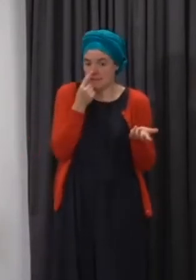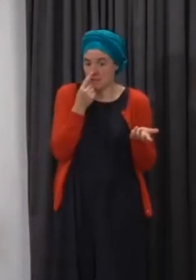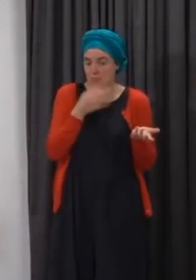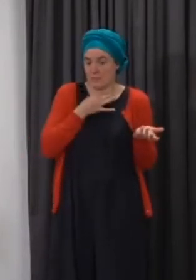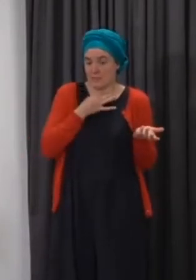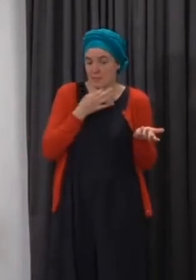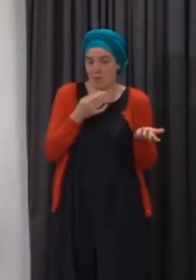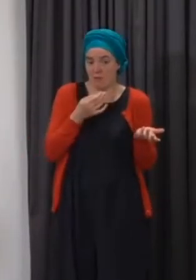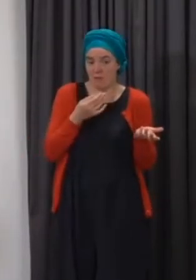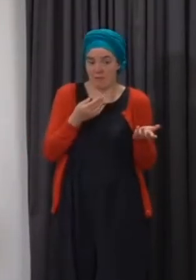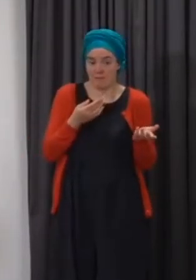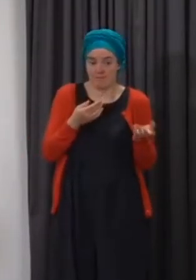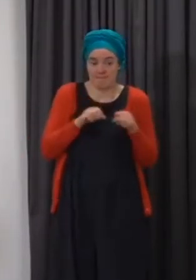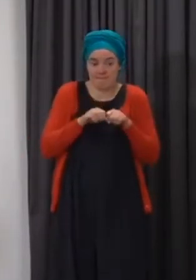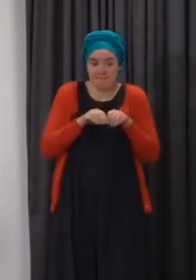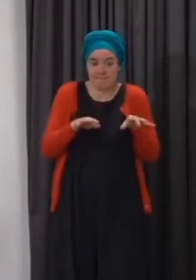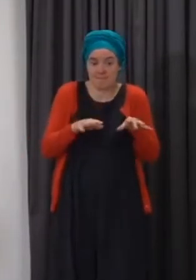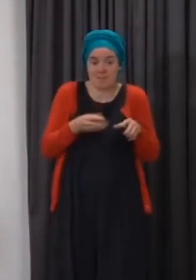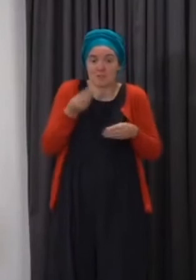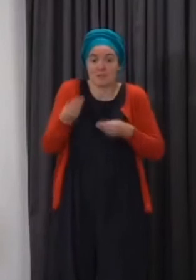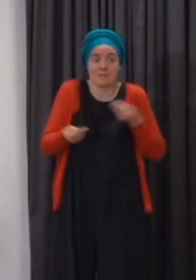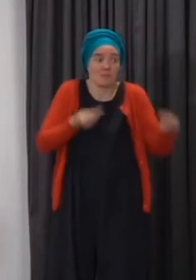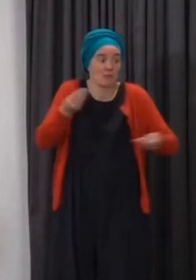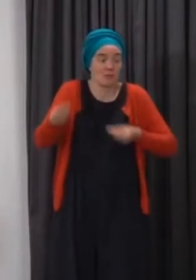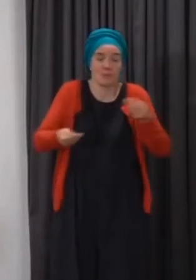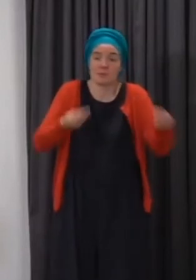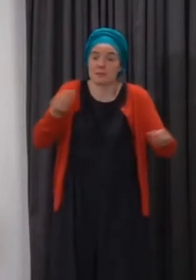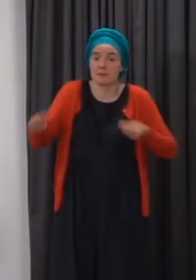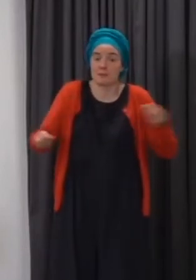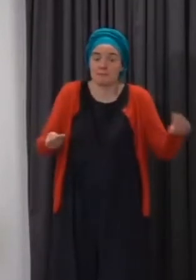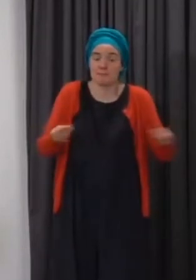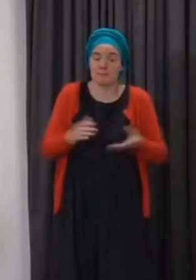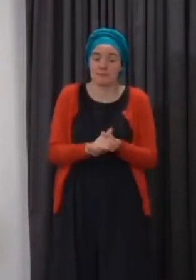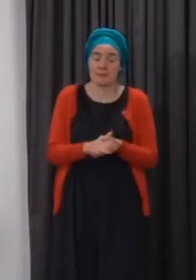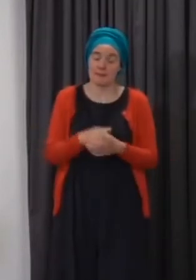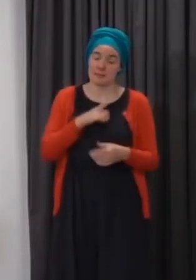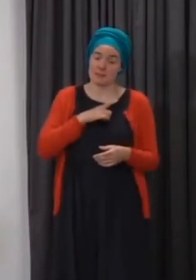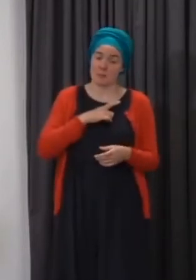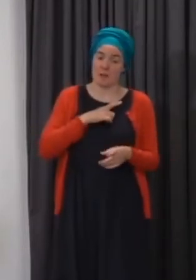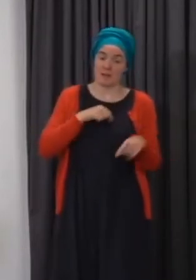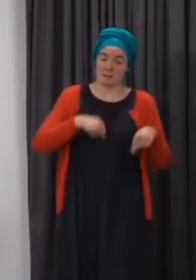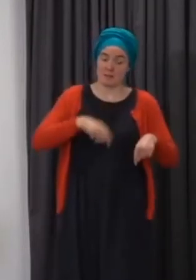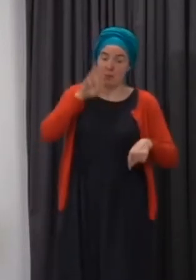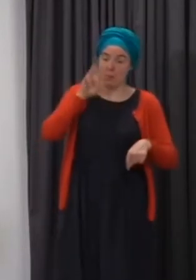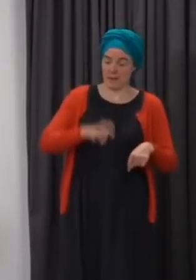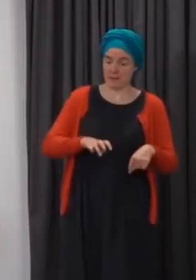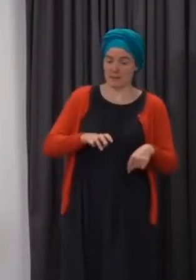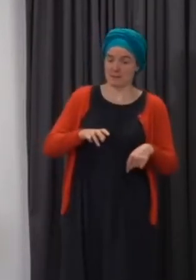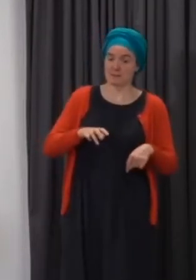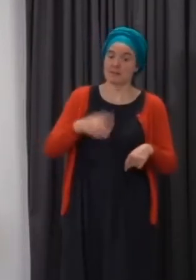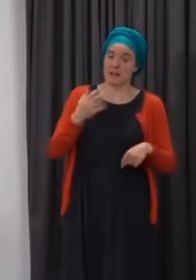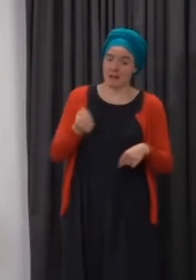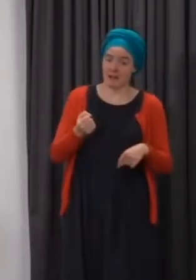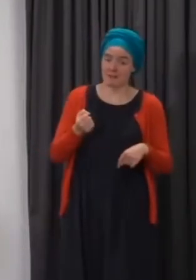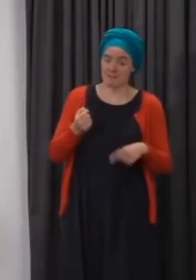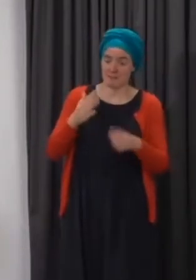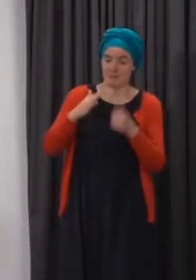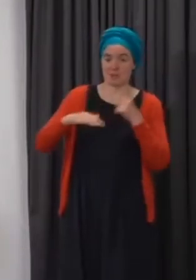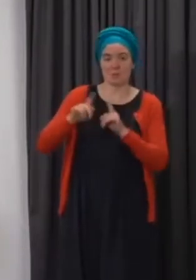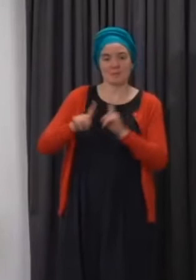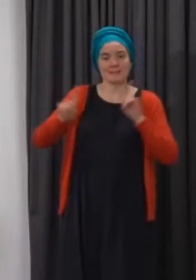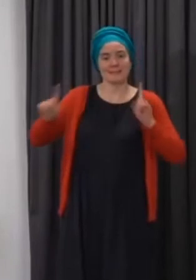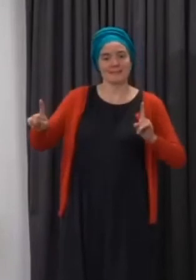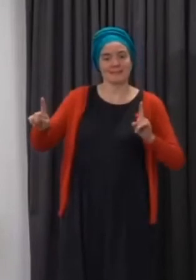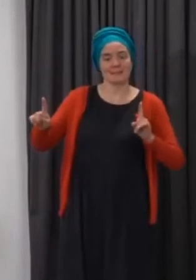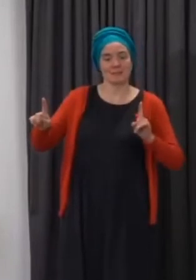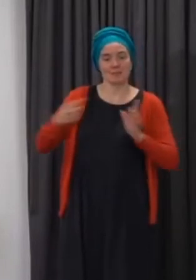why we've been clear at this stage why Wales is still making sure that it wants people to adhere to the social distancing rules and criteria that are in place, and there is that